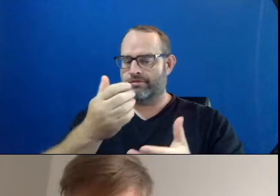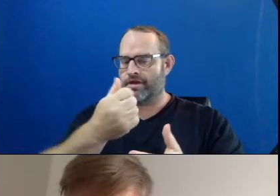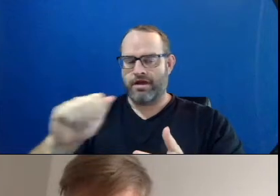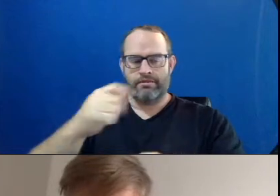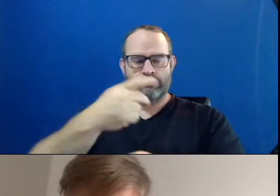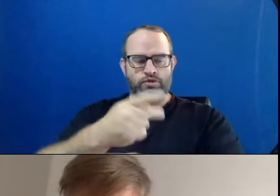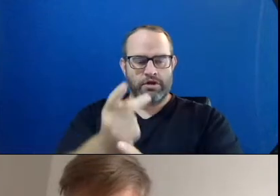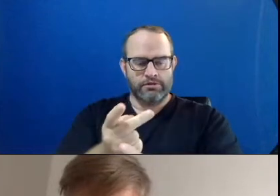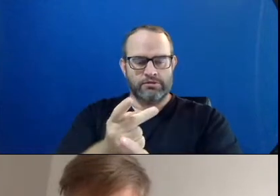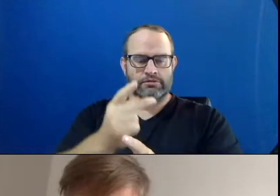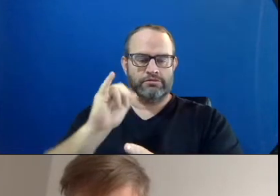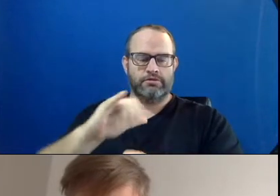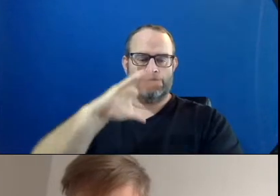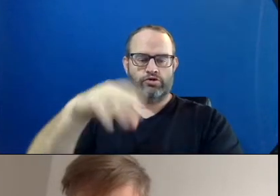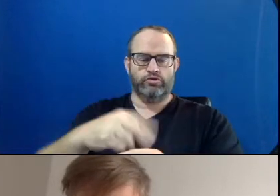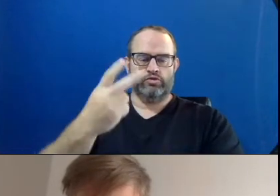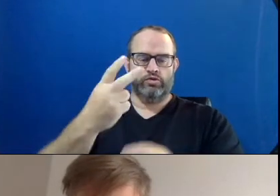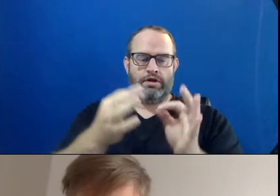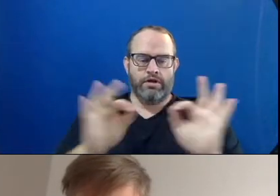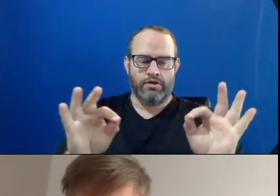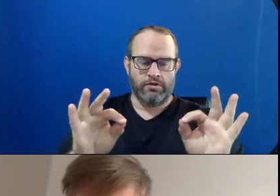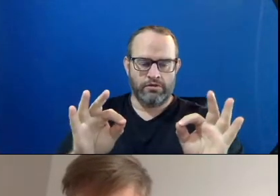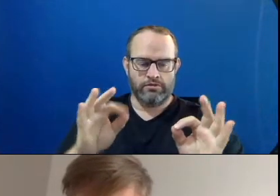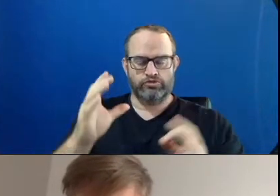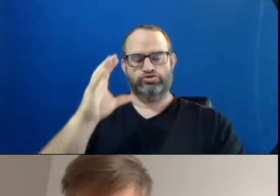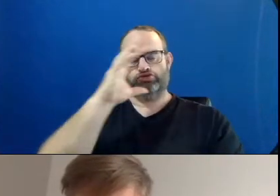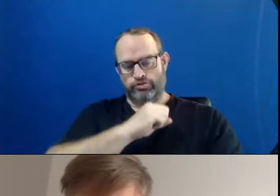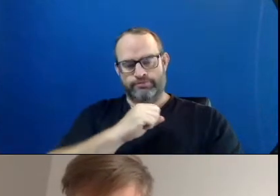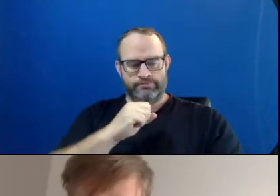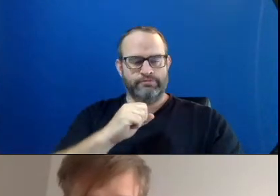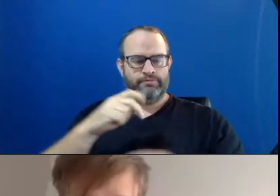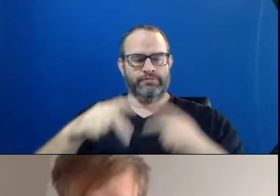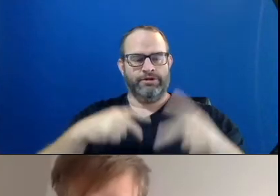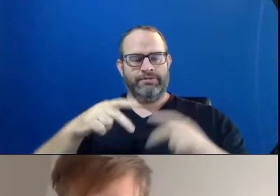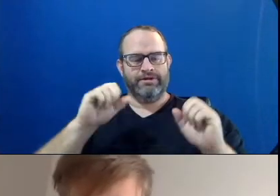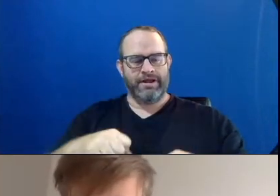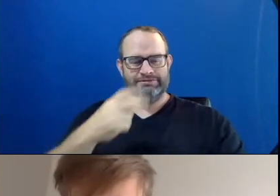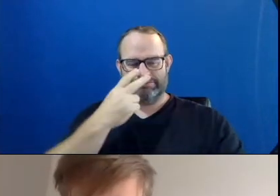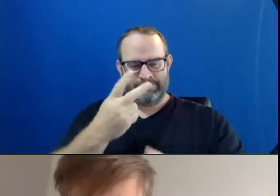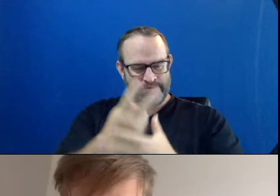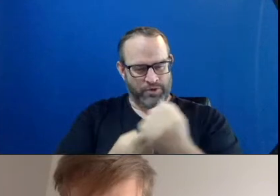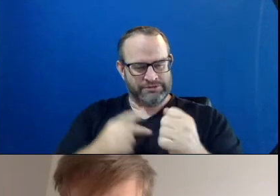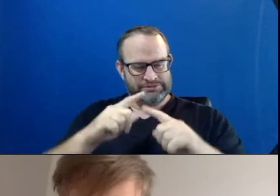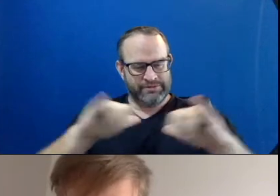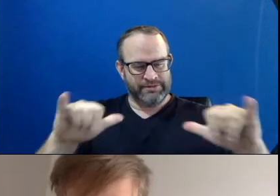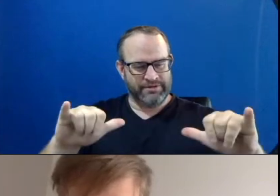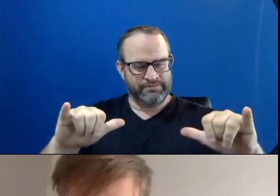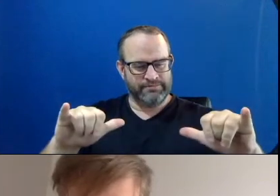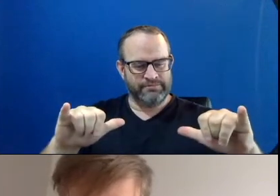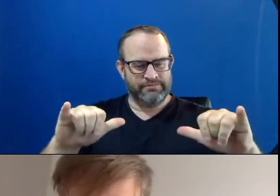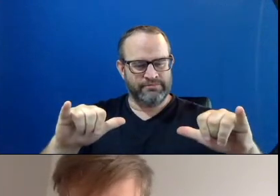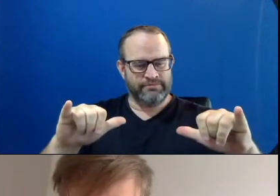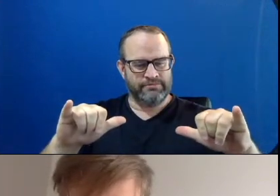written language. That causes some misunderstandings in a classroom on occasion. So we wanted to provide a product that provided a